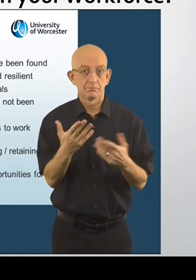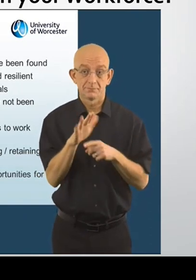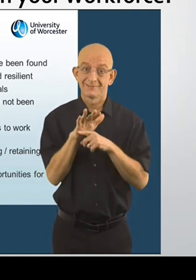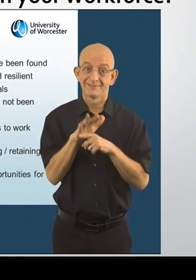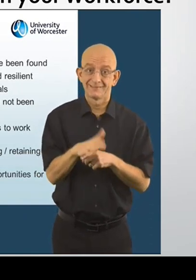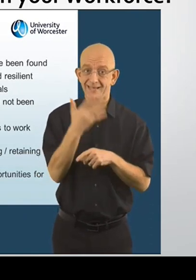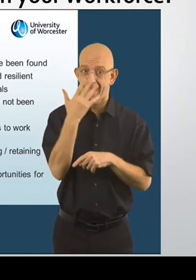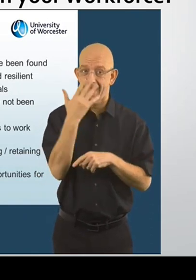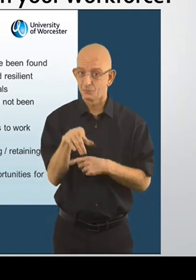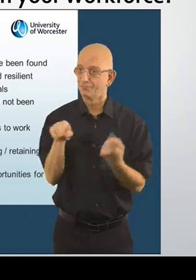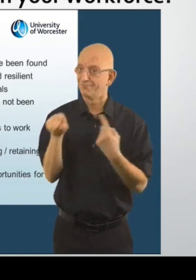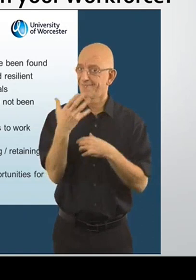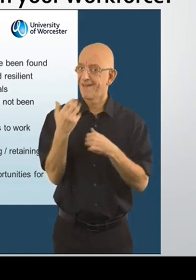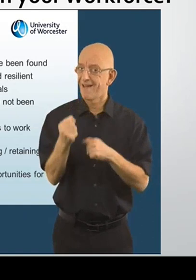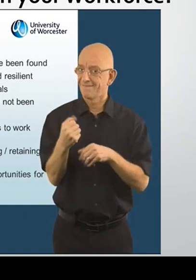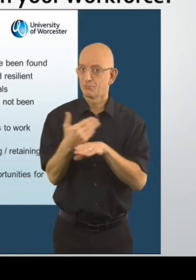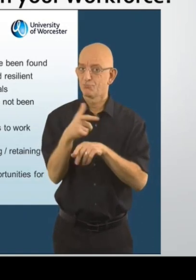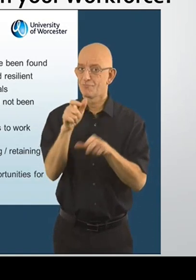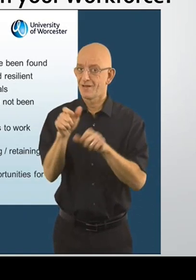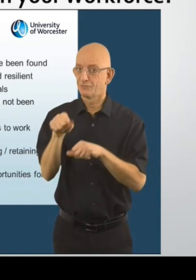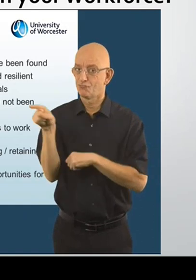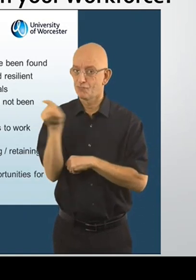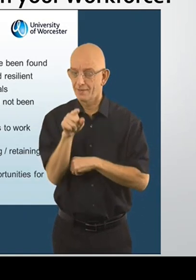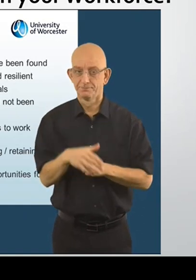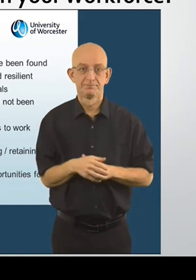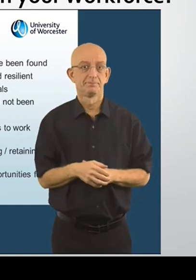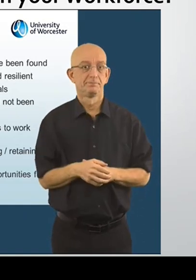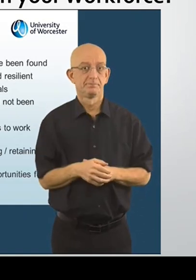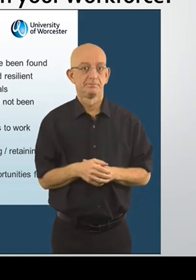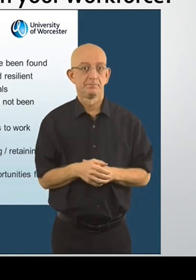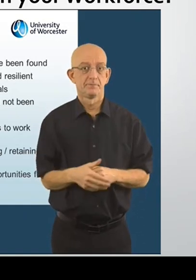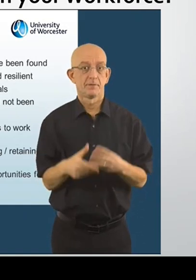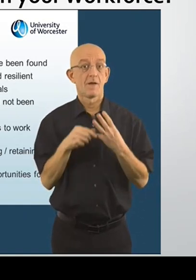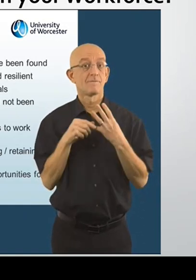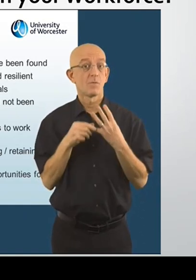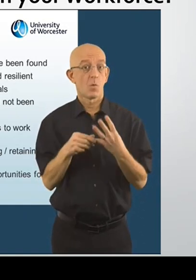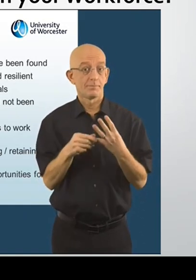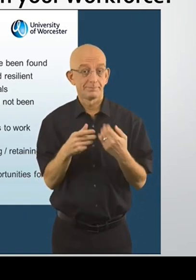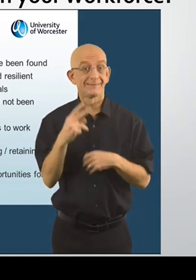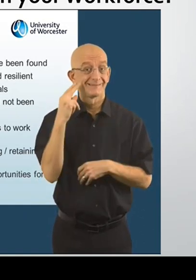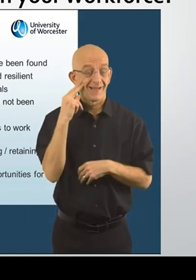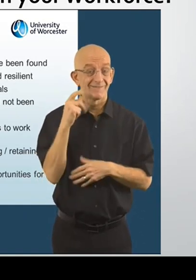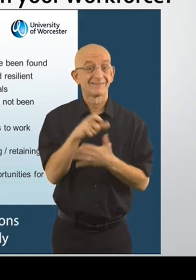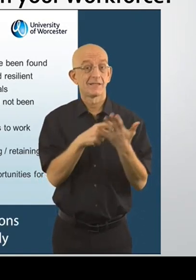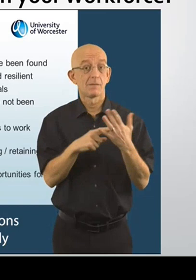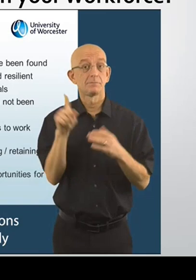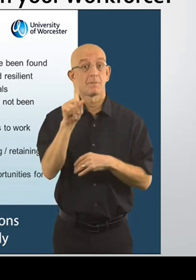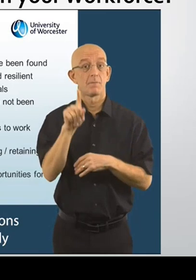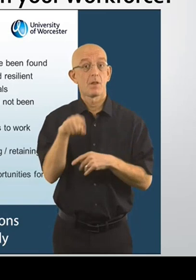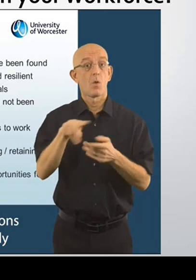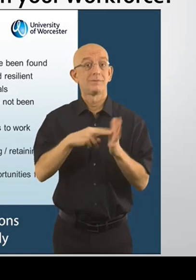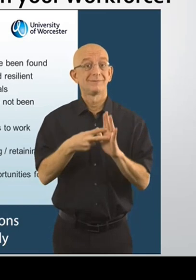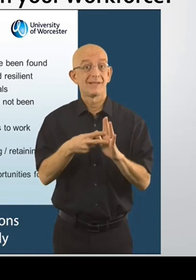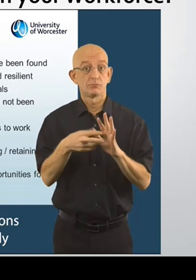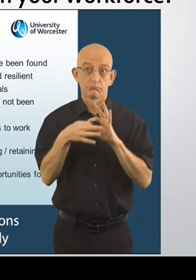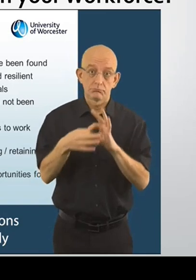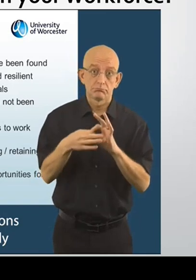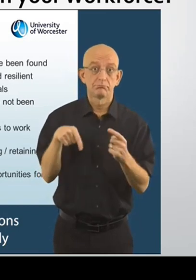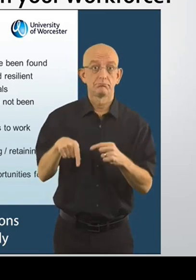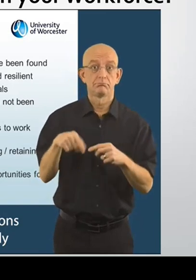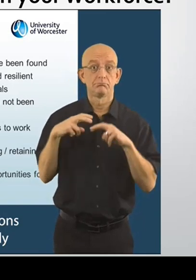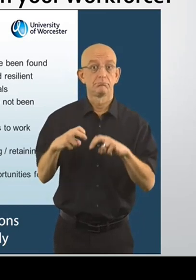number three, discriminatory attitudes exist among professionals. Point number four, deaf and disabled